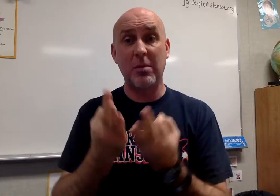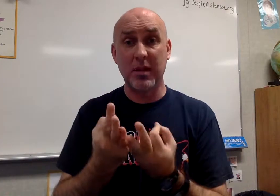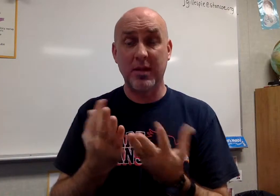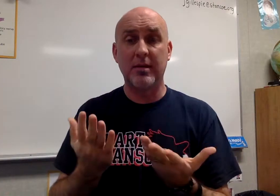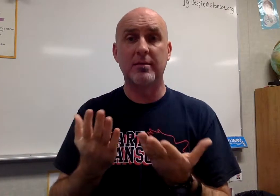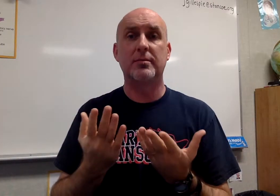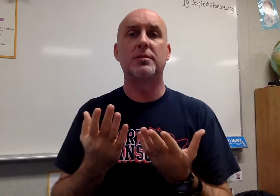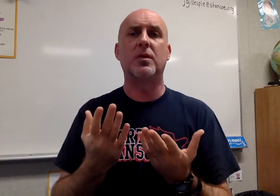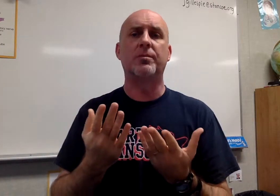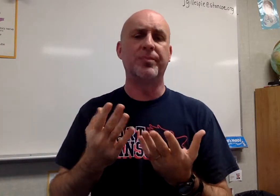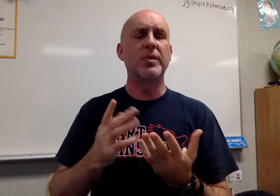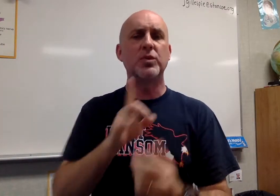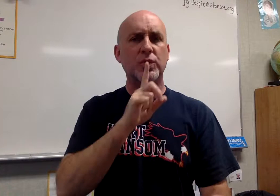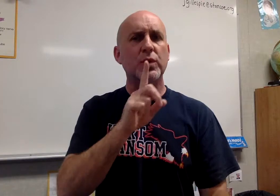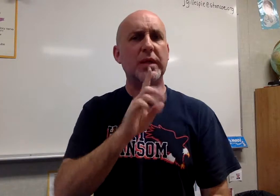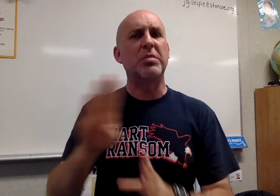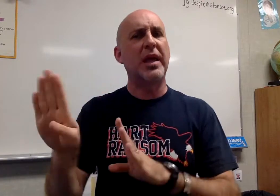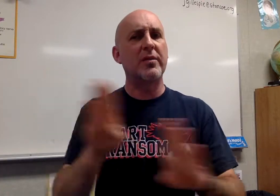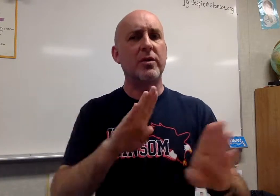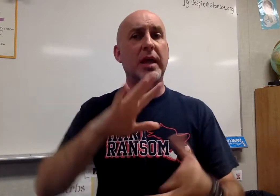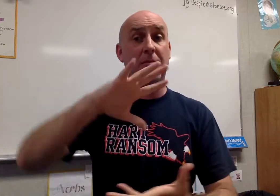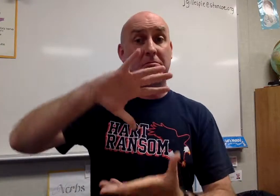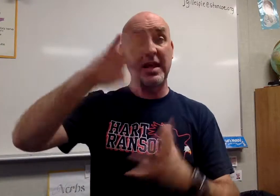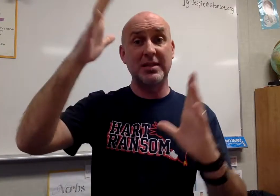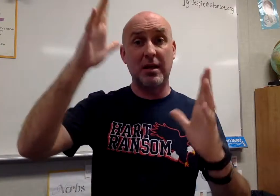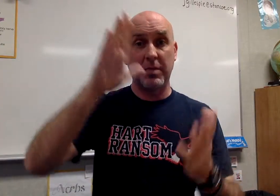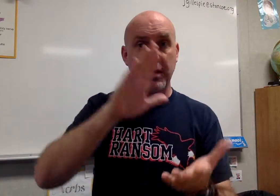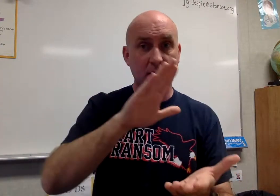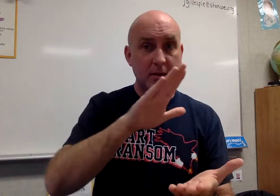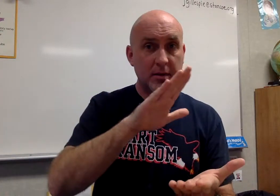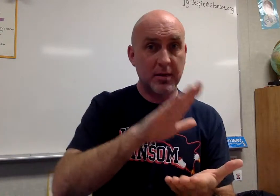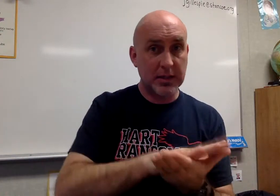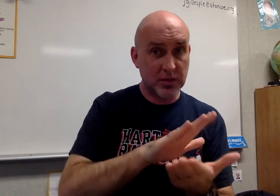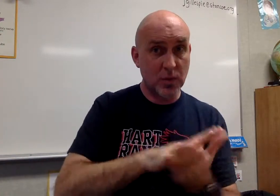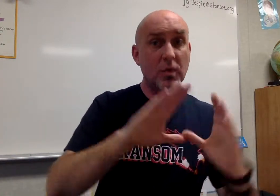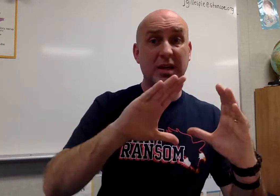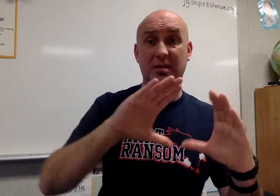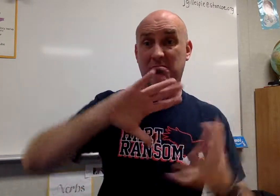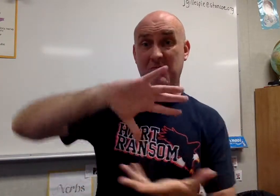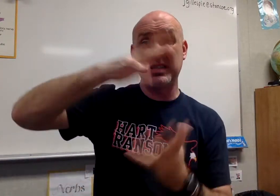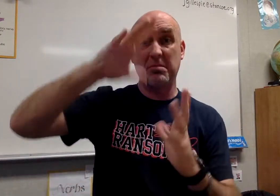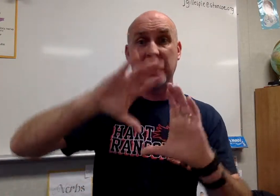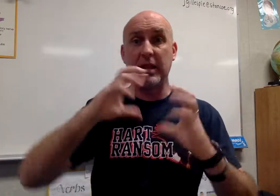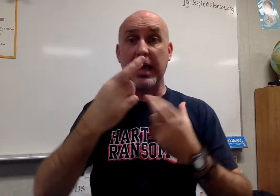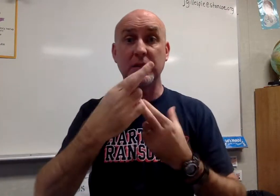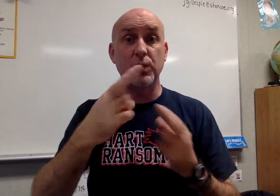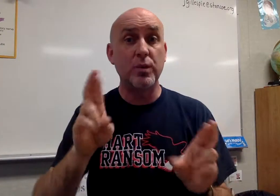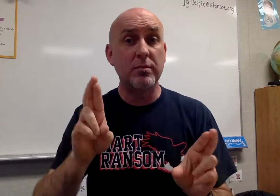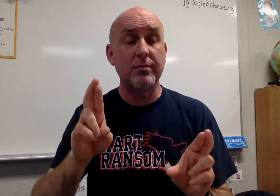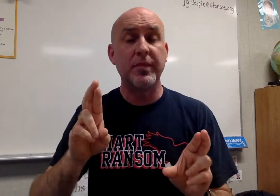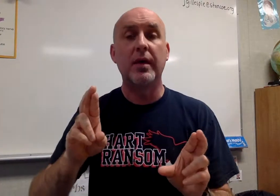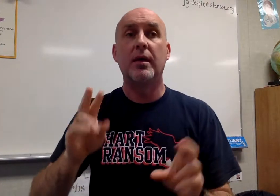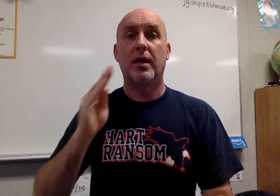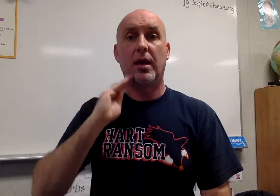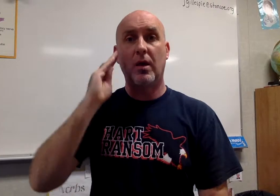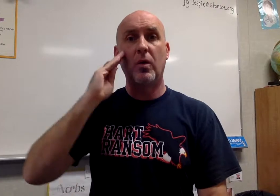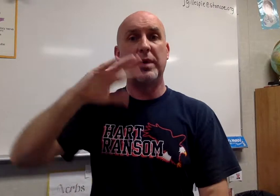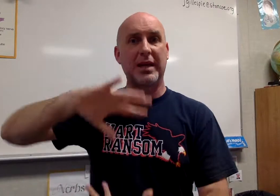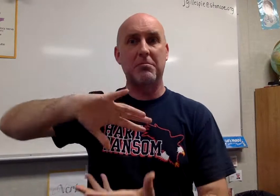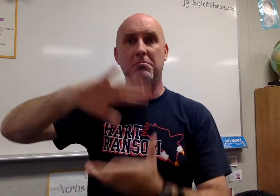family. So truly, behavior can mess up at school, it can mess up the classroom. At home, it can mess